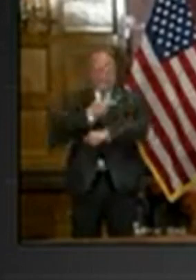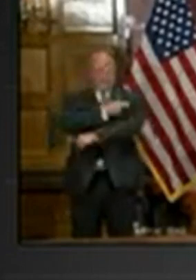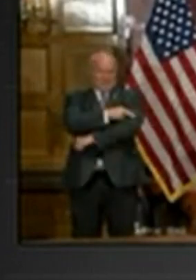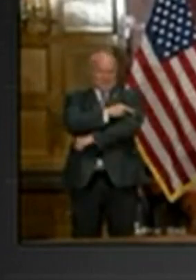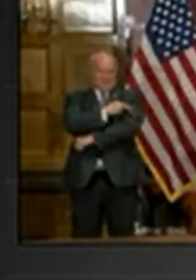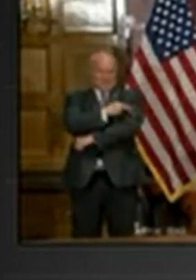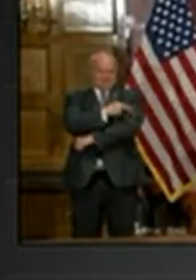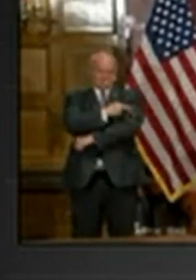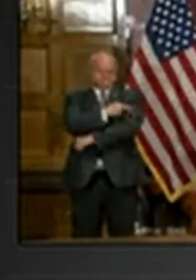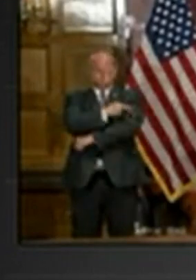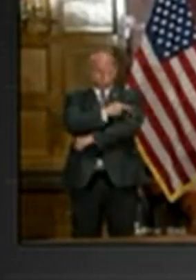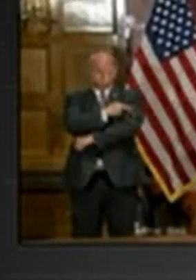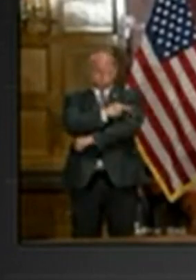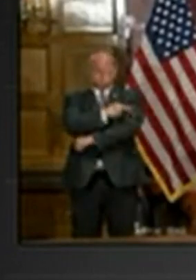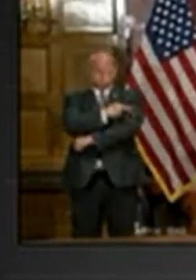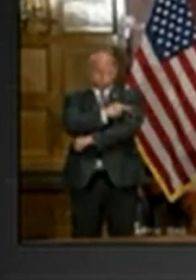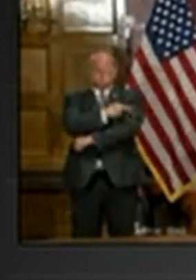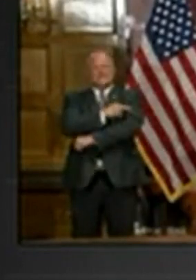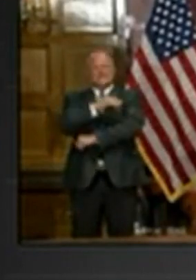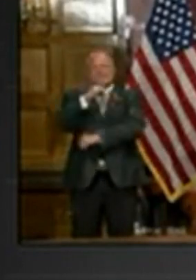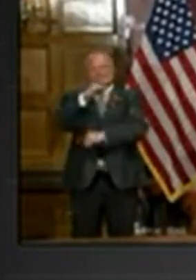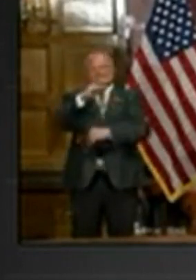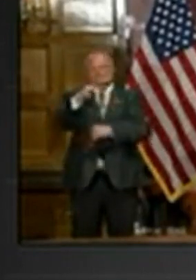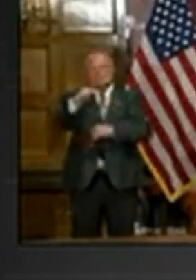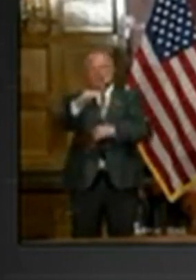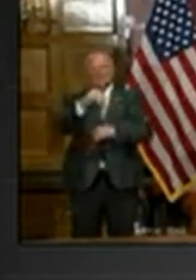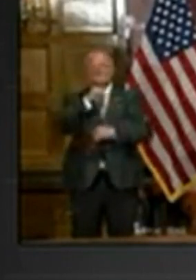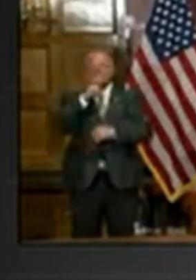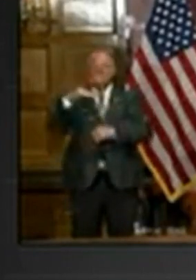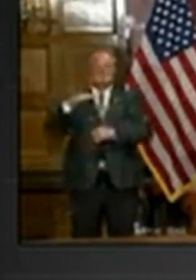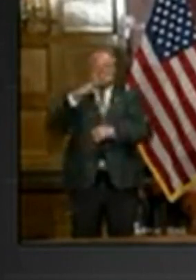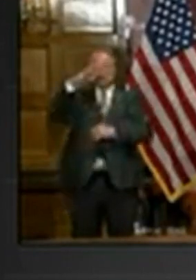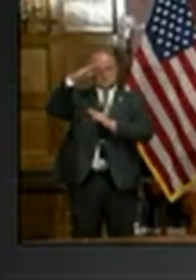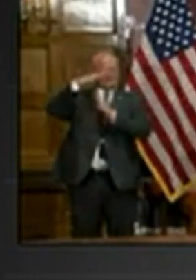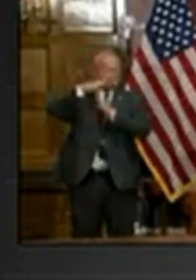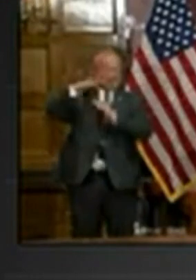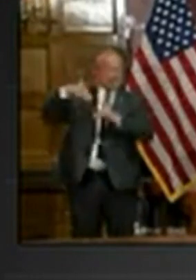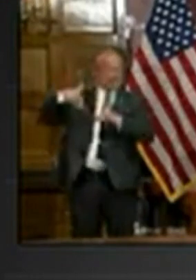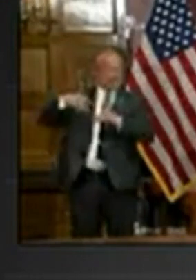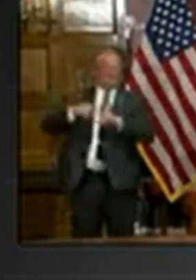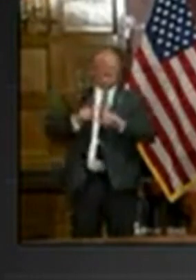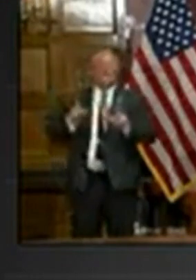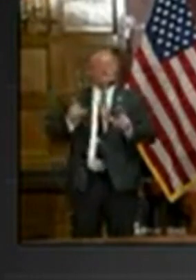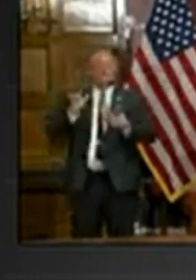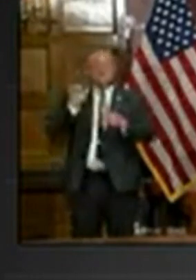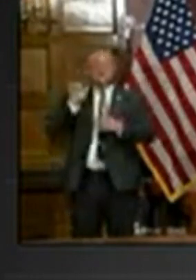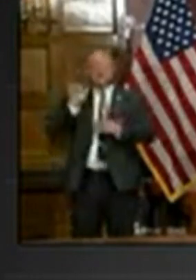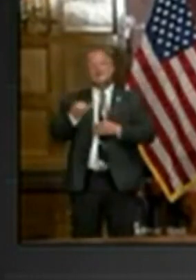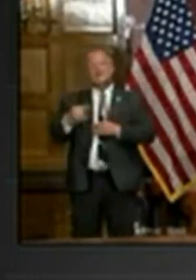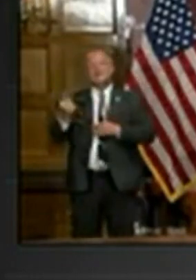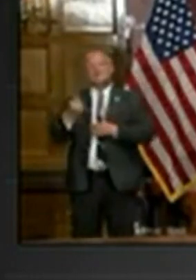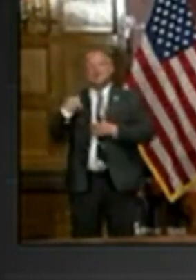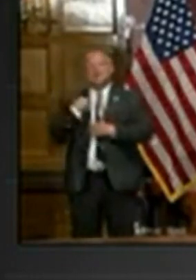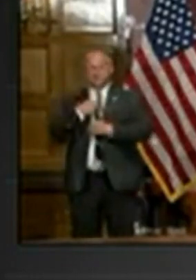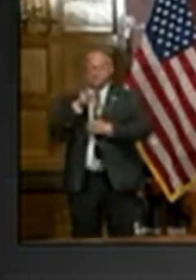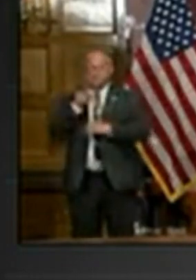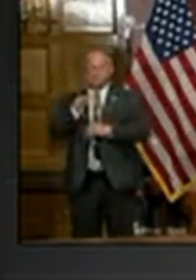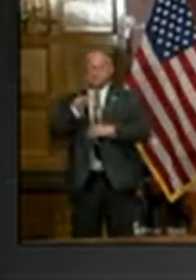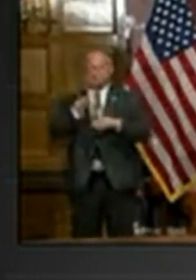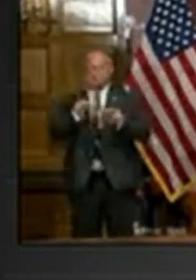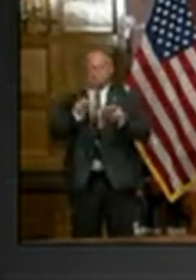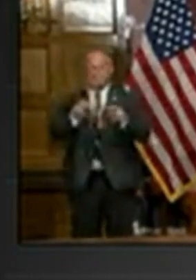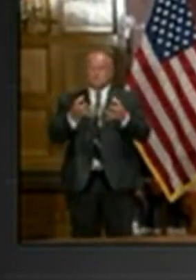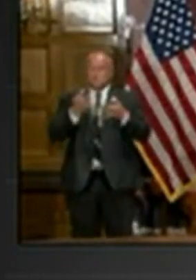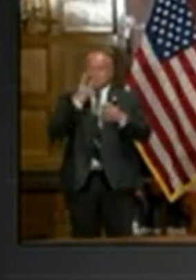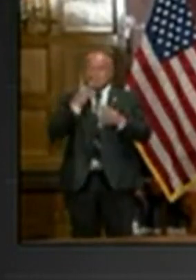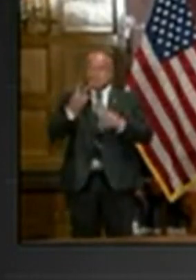hospitalized, which is somewhat flat, has not reached the peak, but That is something we always watch and